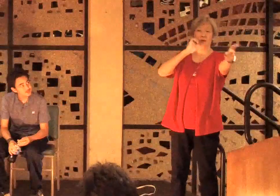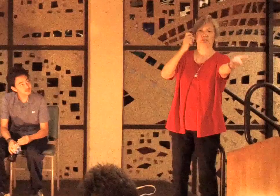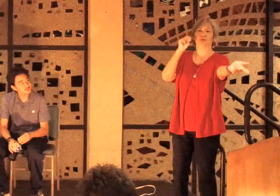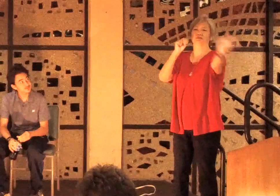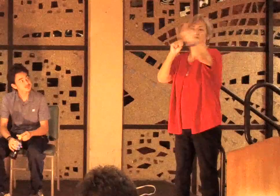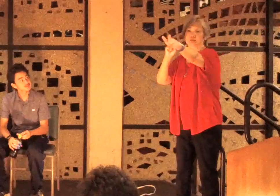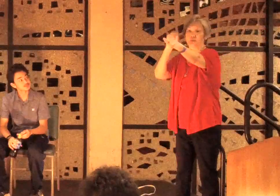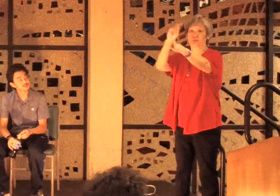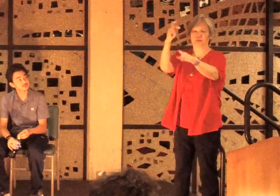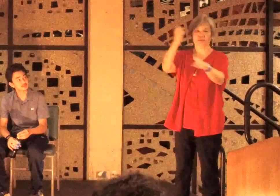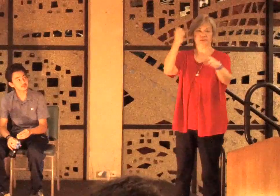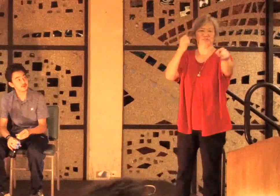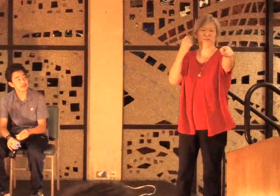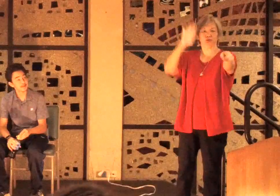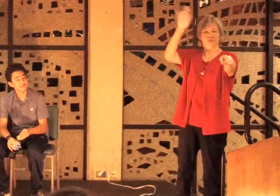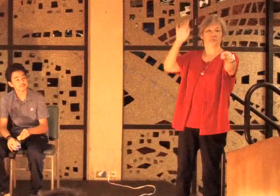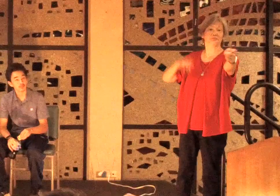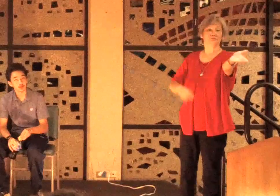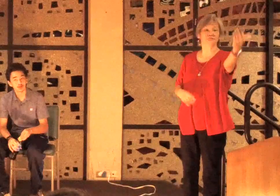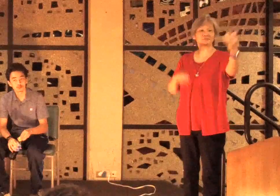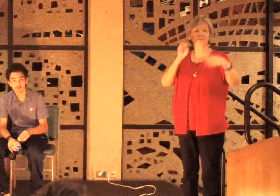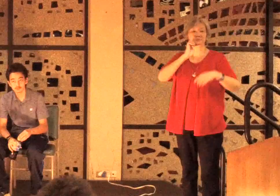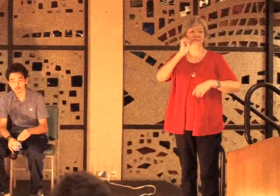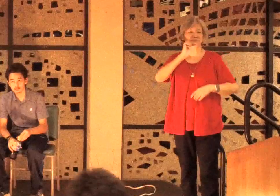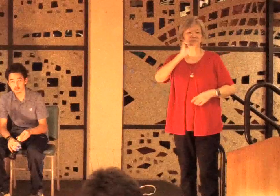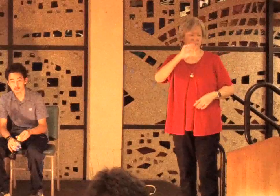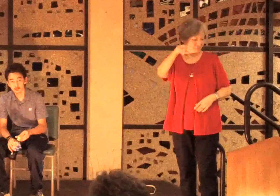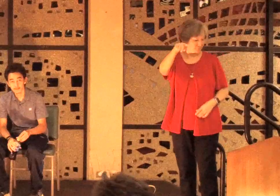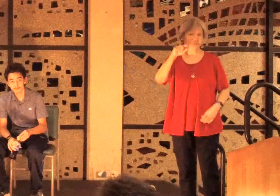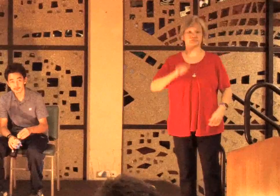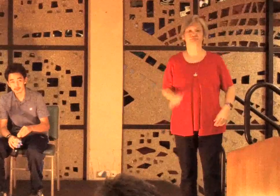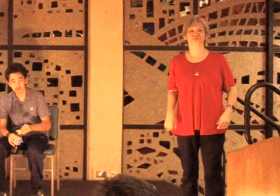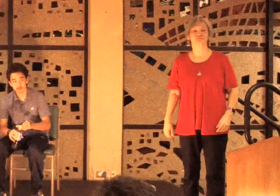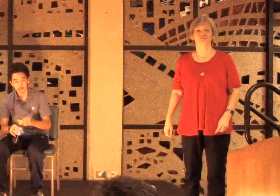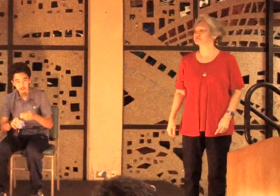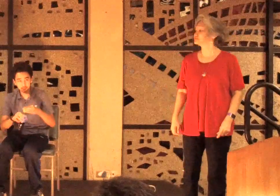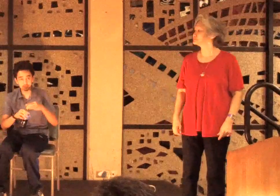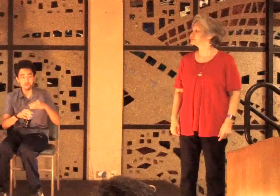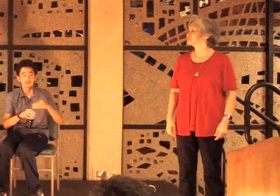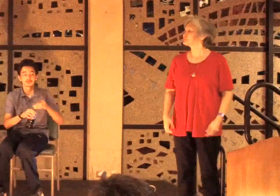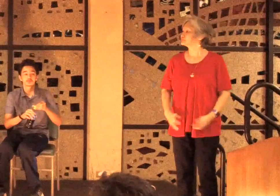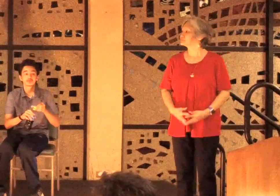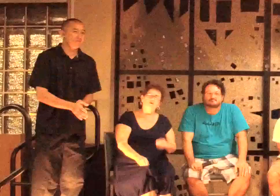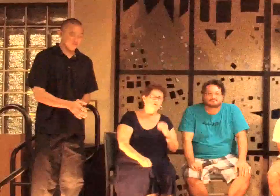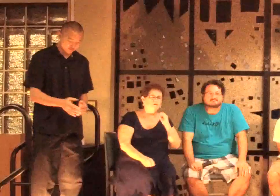Okay, hold that up. Emilia, and then we'll go ahead, Emilia.